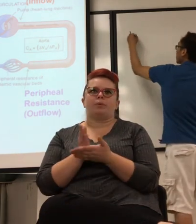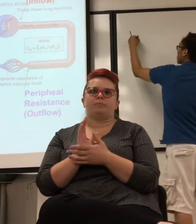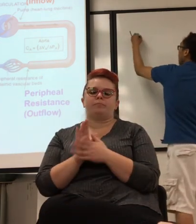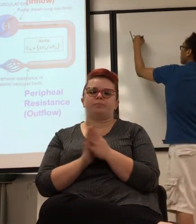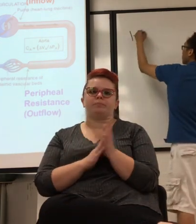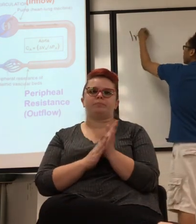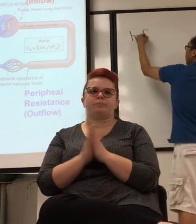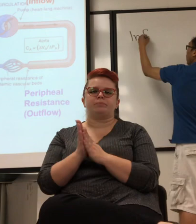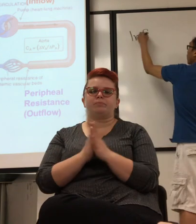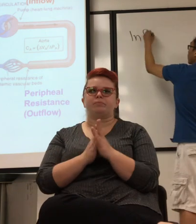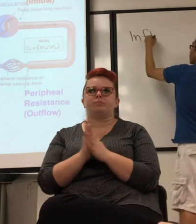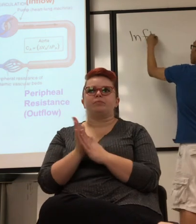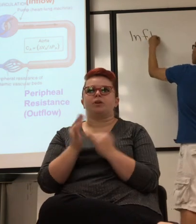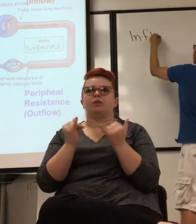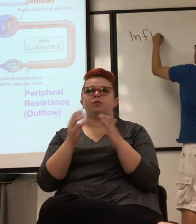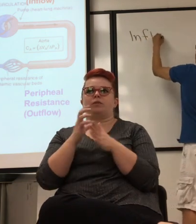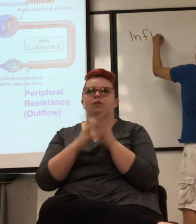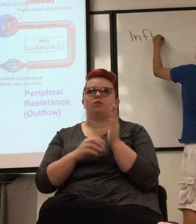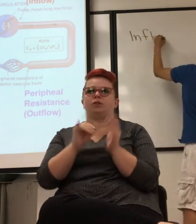Alright, so in this chapter, inflow,